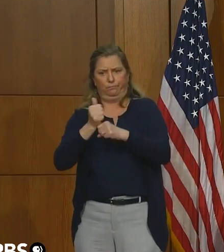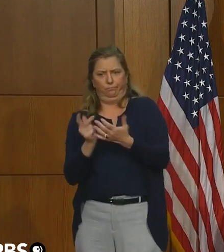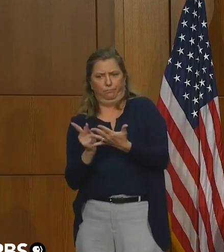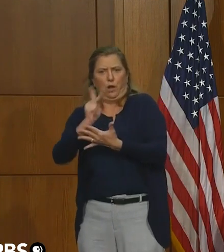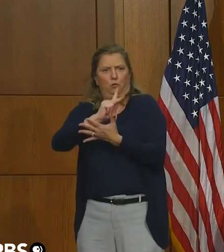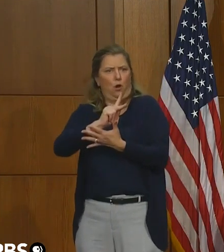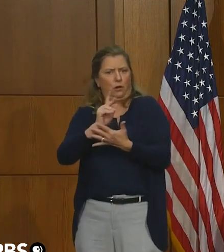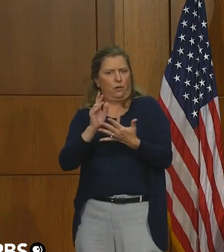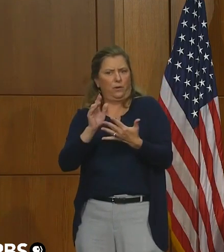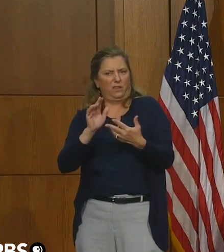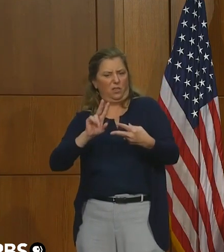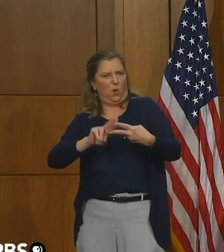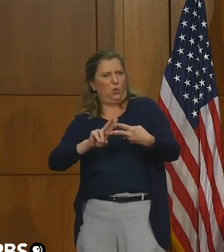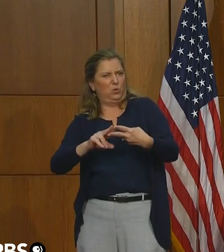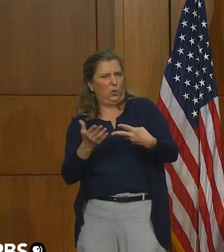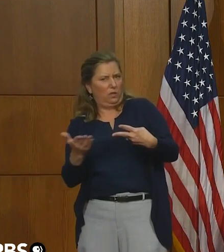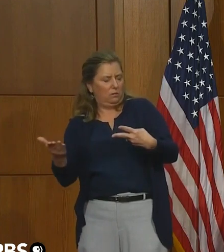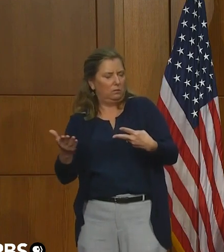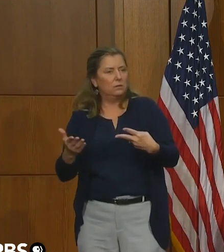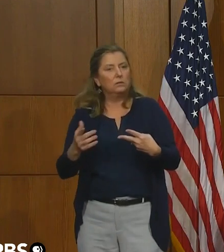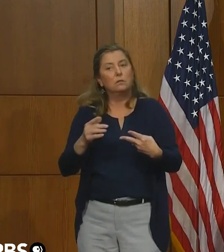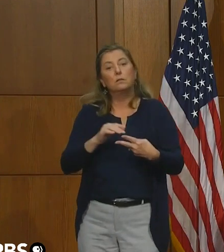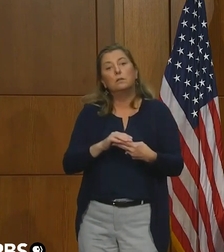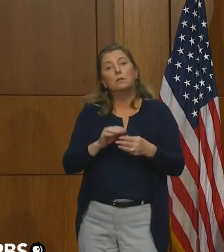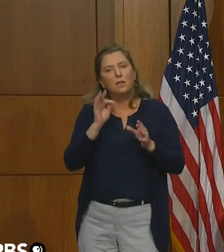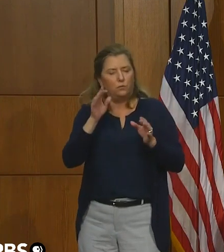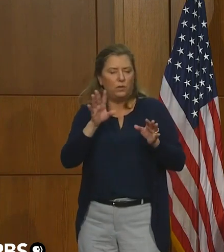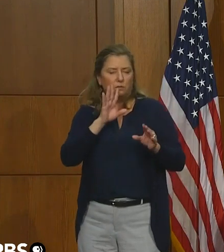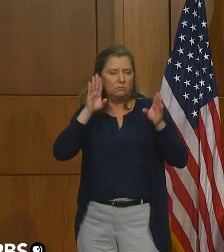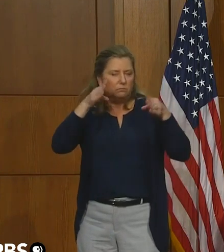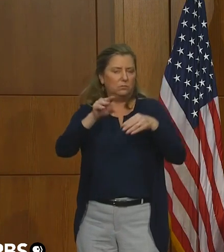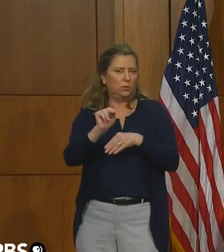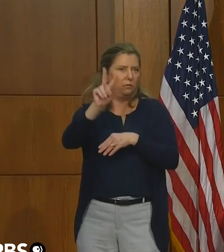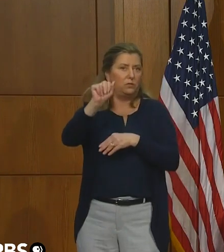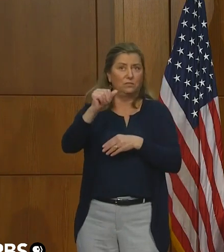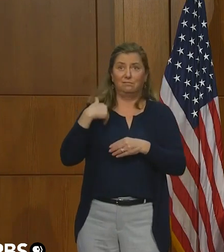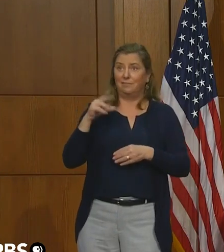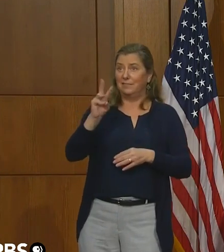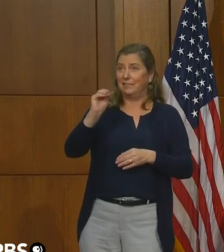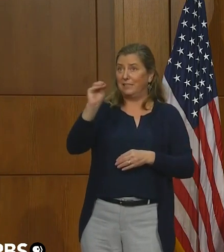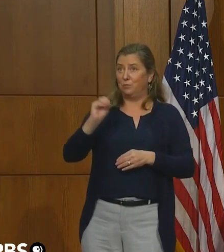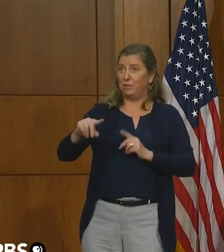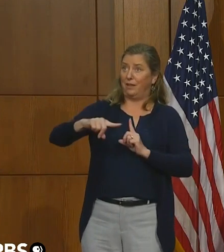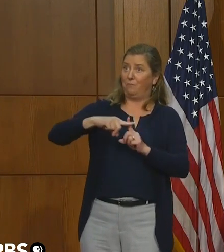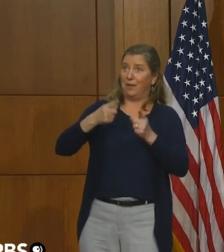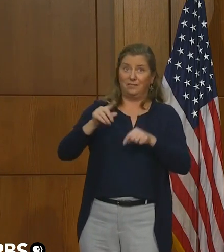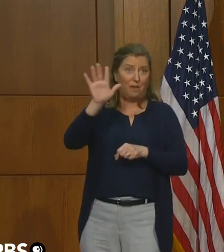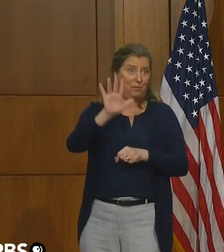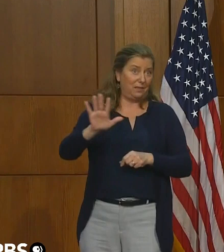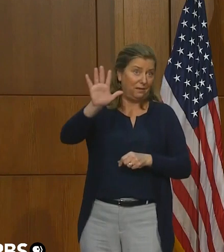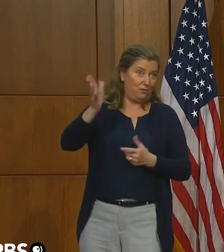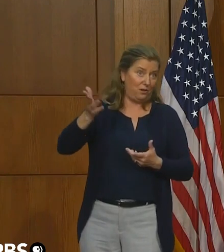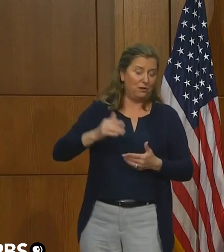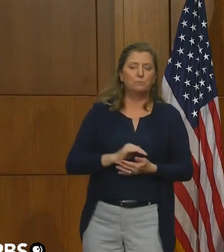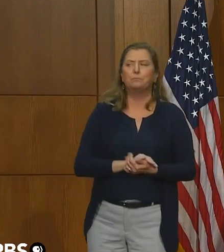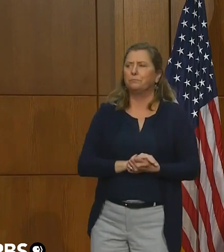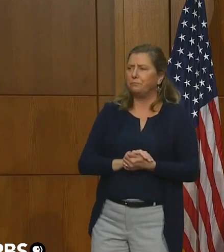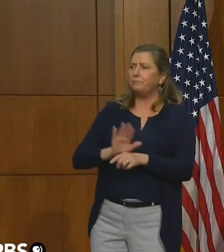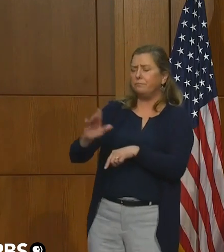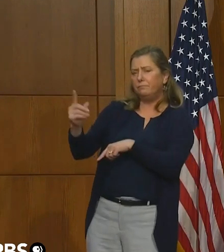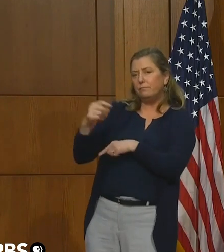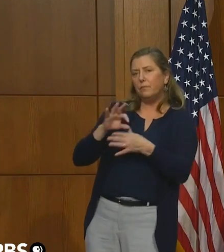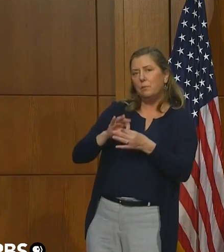two initiatives, specifically focused on Northern Virginia, which has, you know, 60% of the cases? Yes, the question is